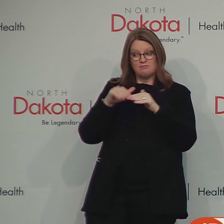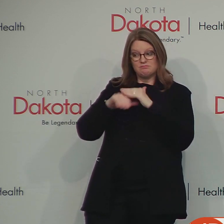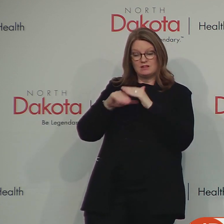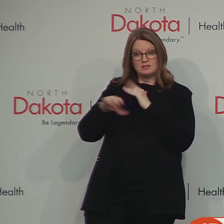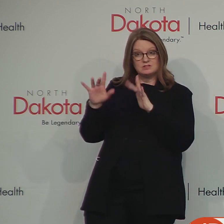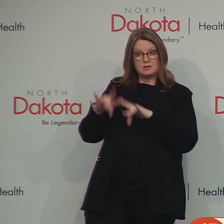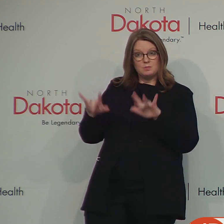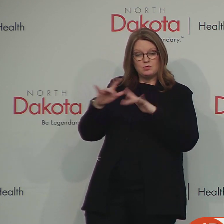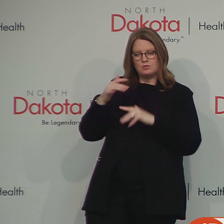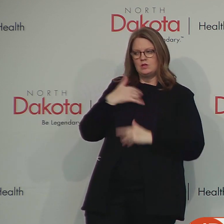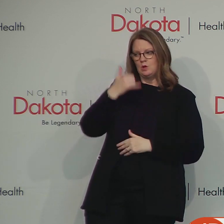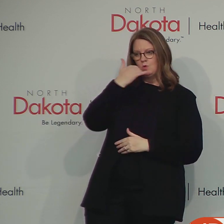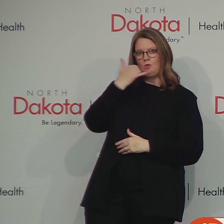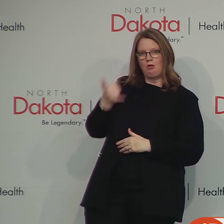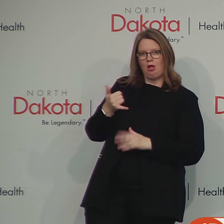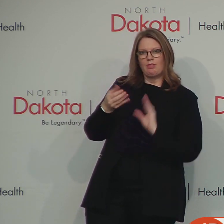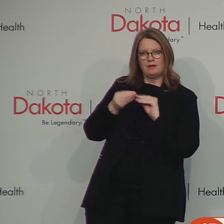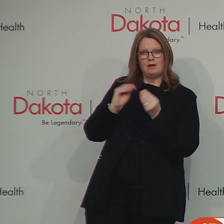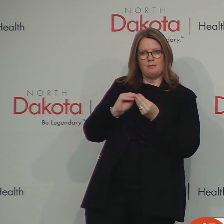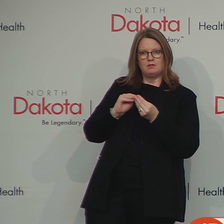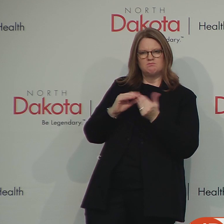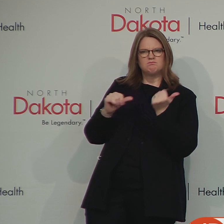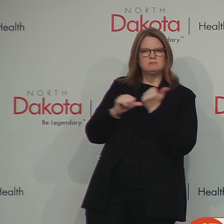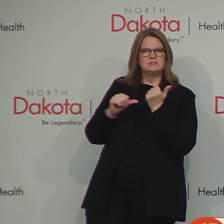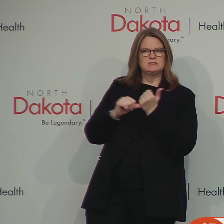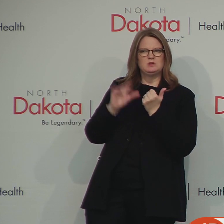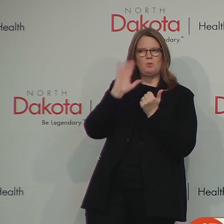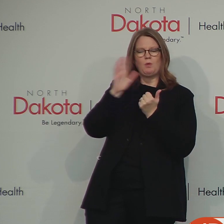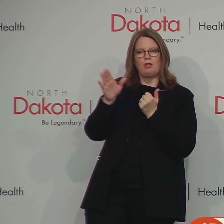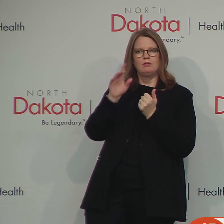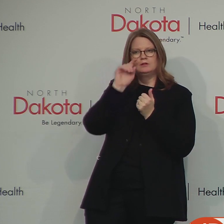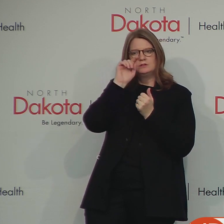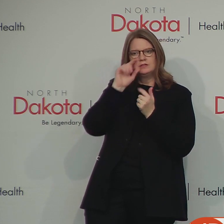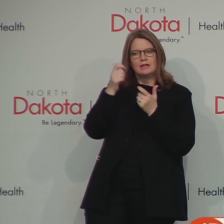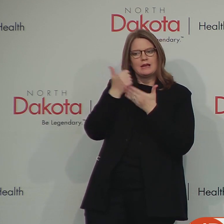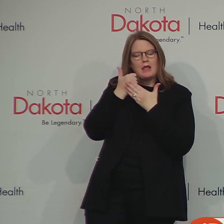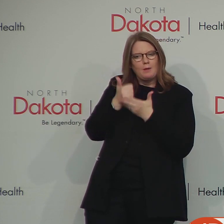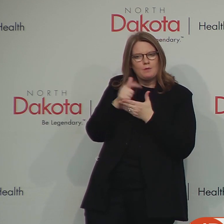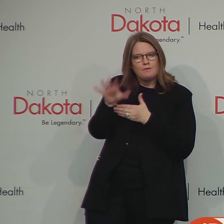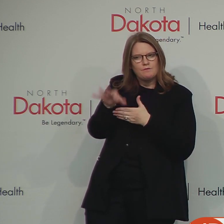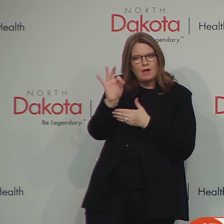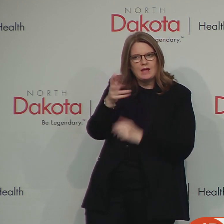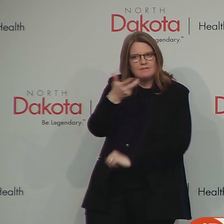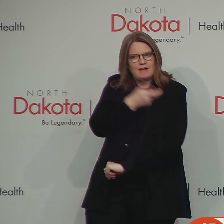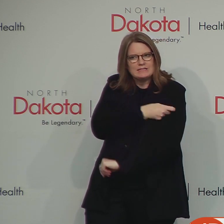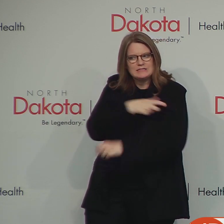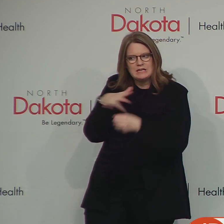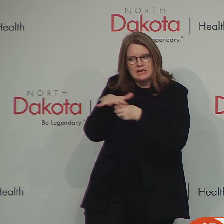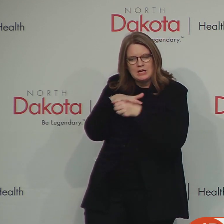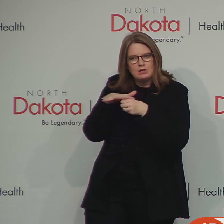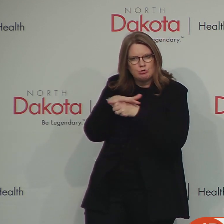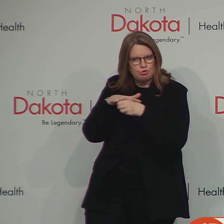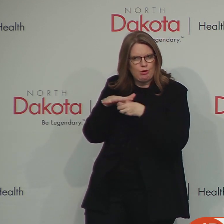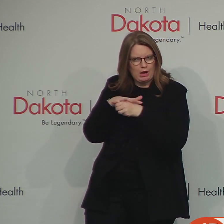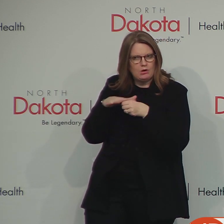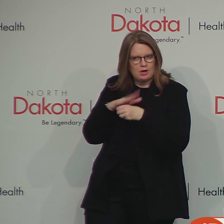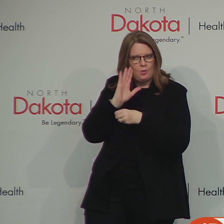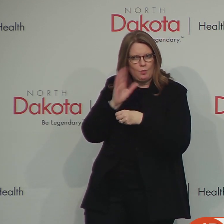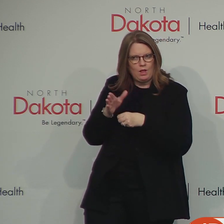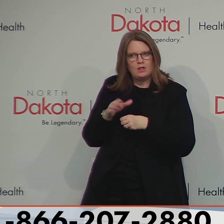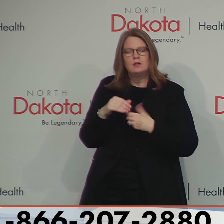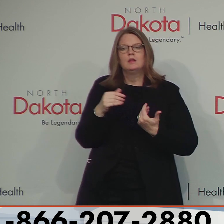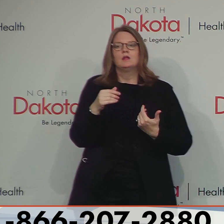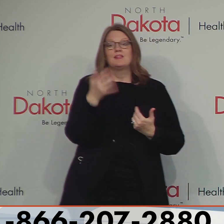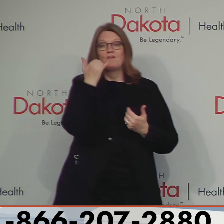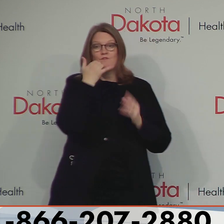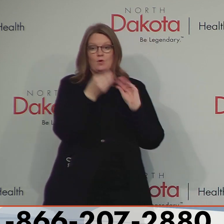can call our hotline and they'll assist you walking through the vaccine locator and helping you find vaccine in your local area. And our hotline phone